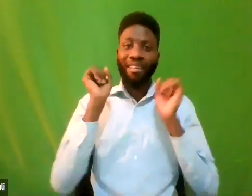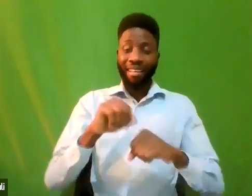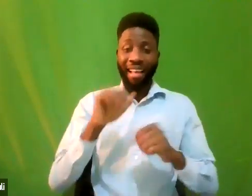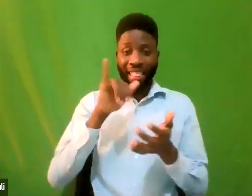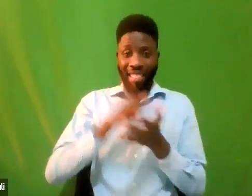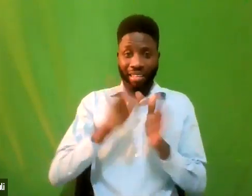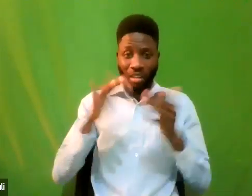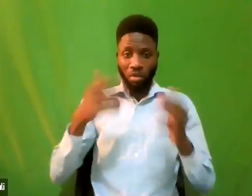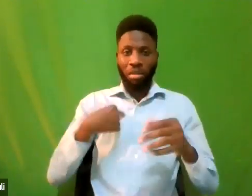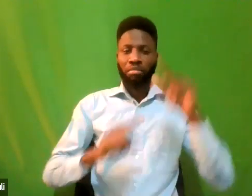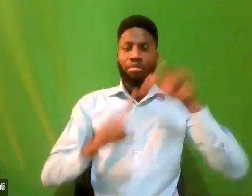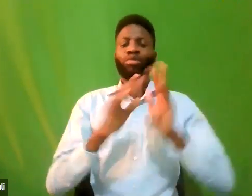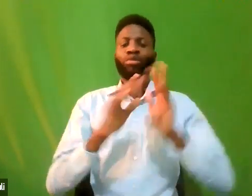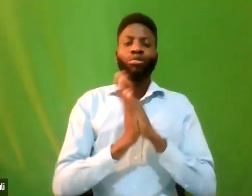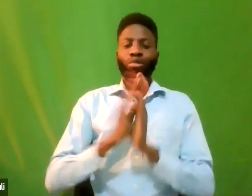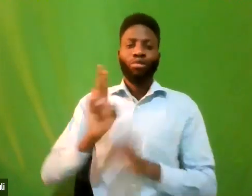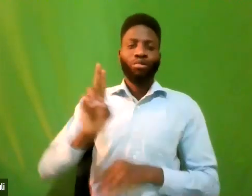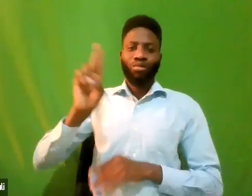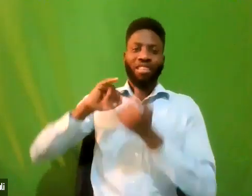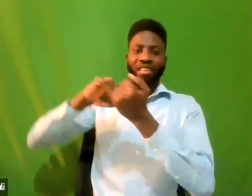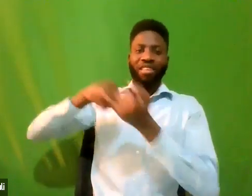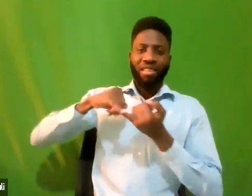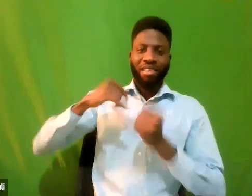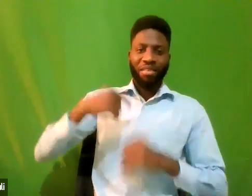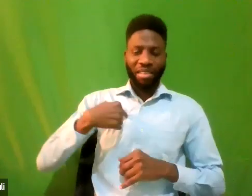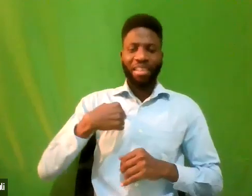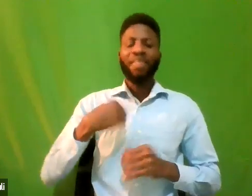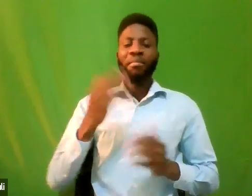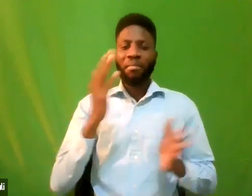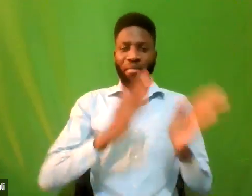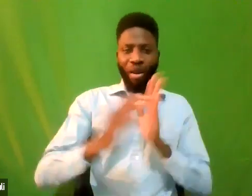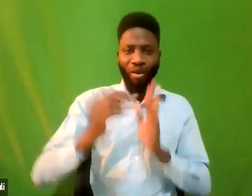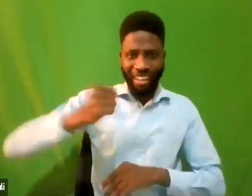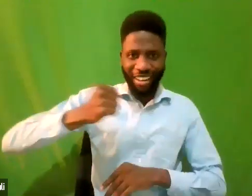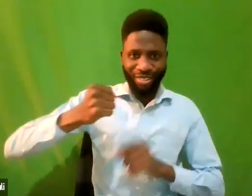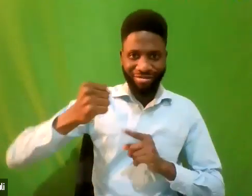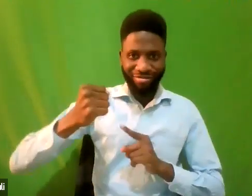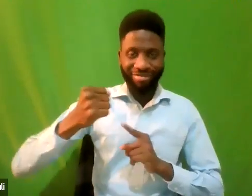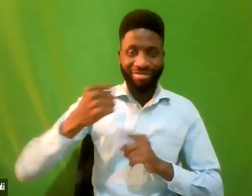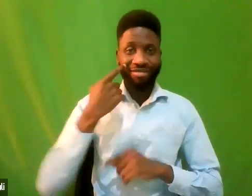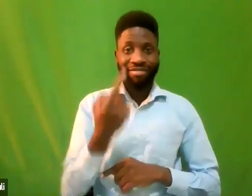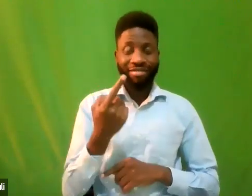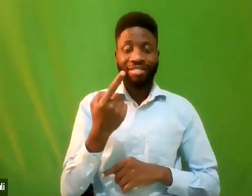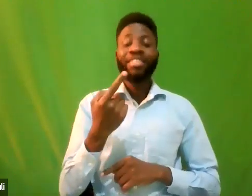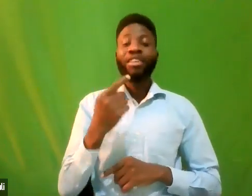came up with the story of being Mpango of Uhuru and Ruto to be the best man. So